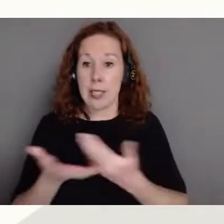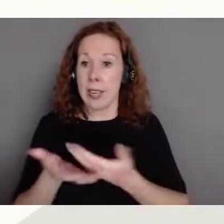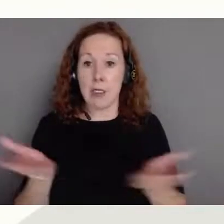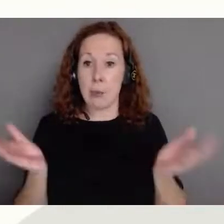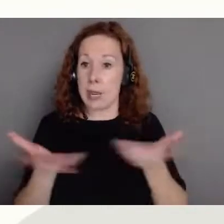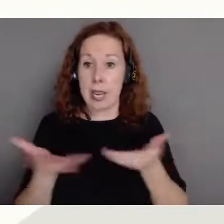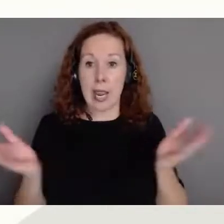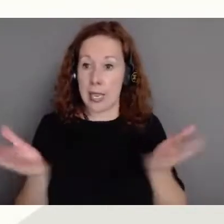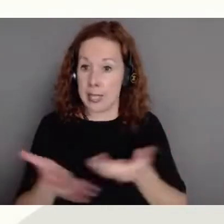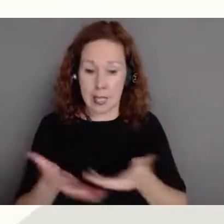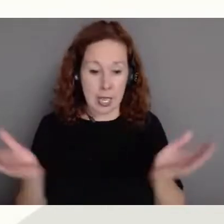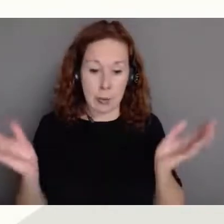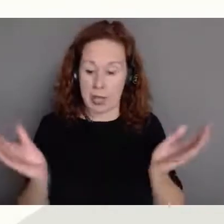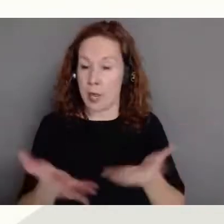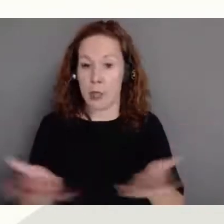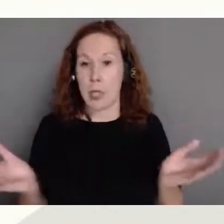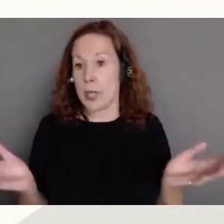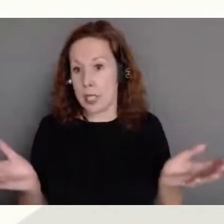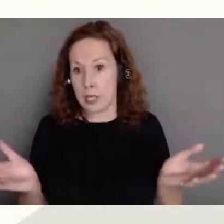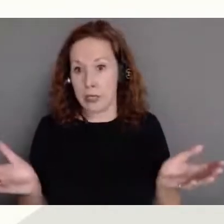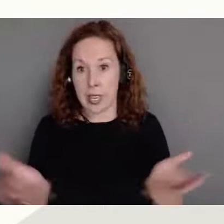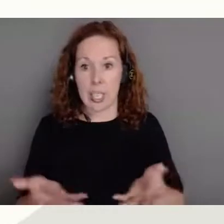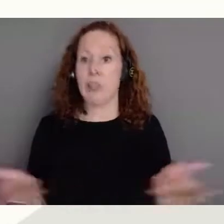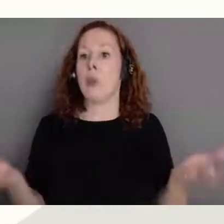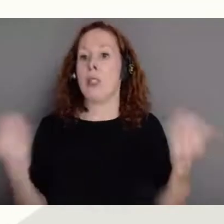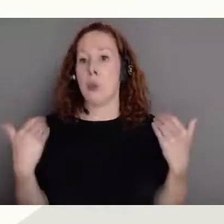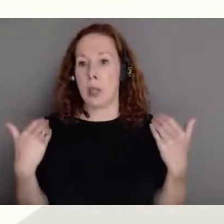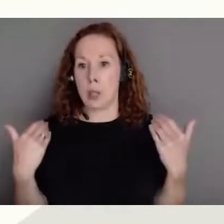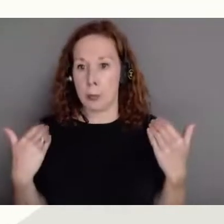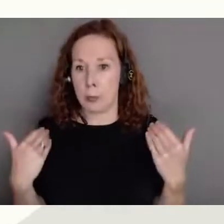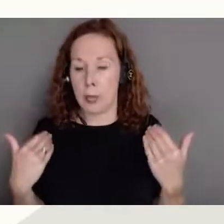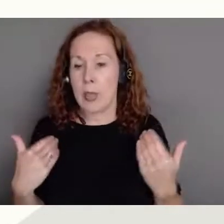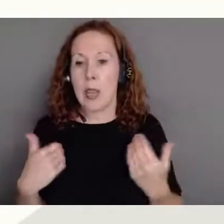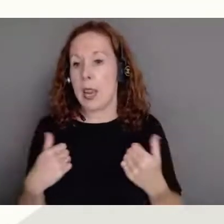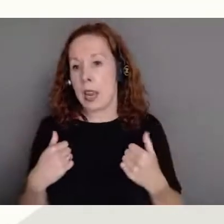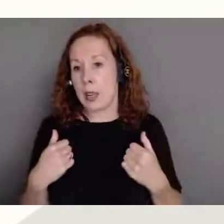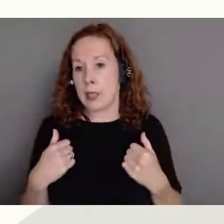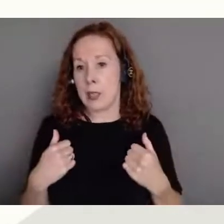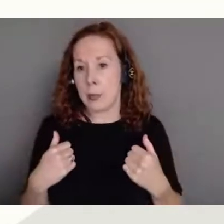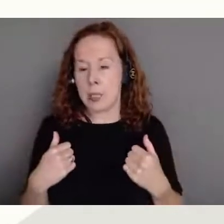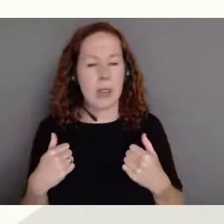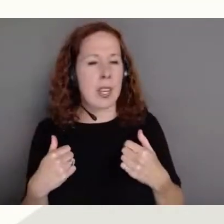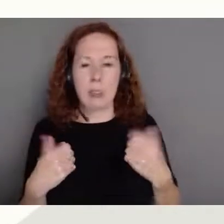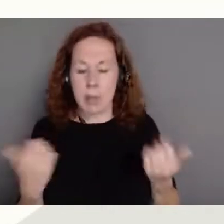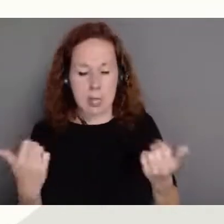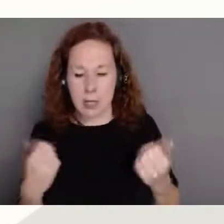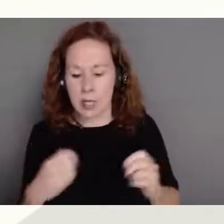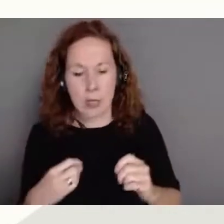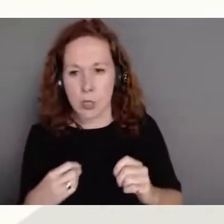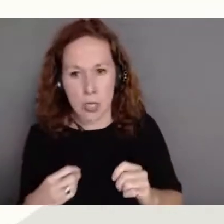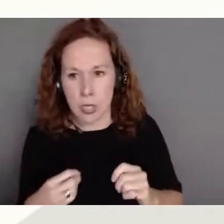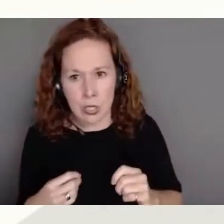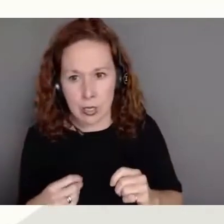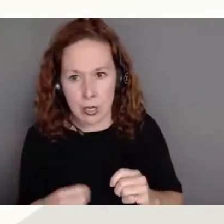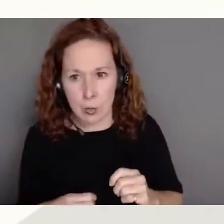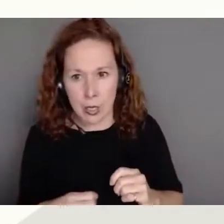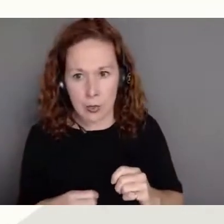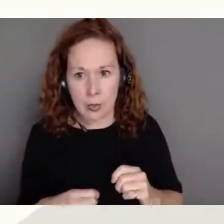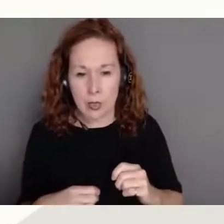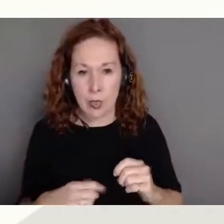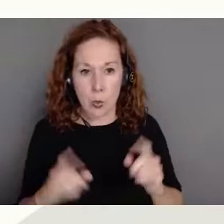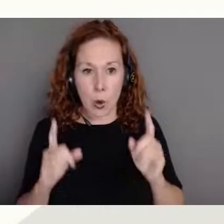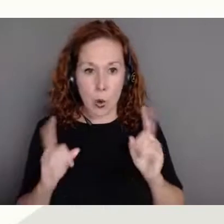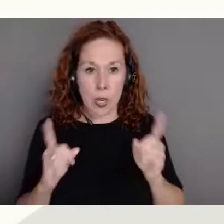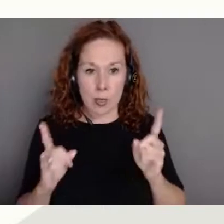queer as in everybody, allies, anybody, however you identify, everyone's welcome. Awesome. And yeah, they have amazing deaf instructors as